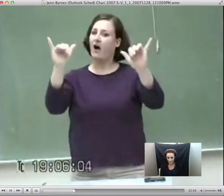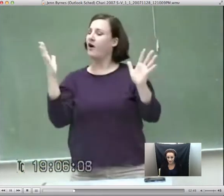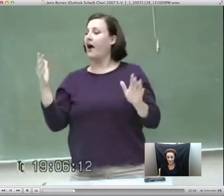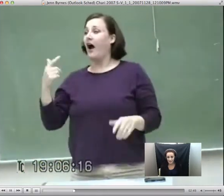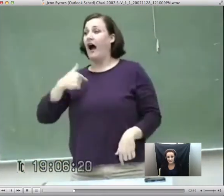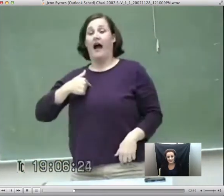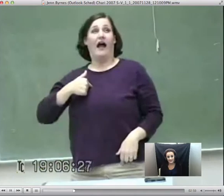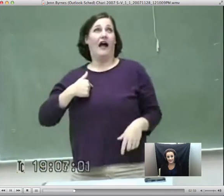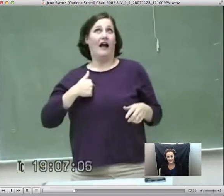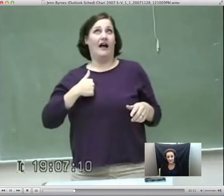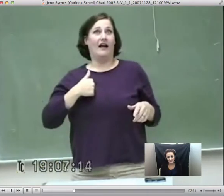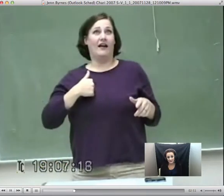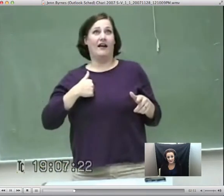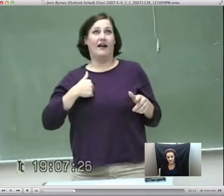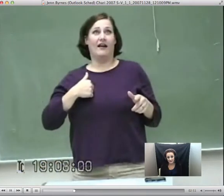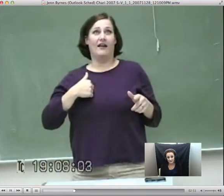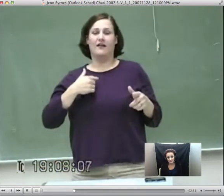to use it. Now first,